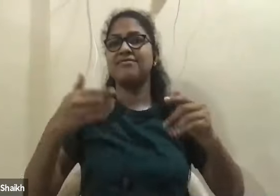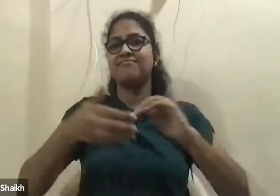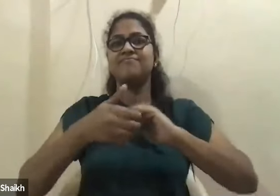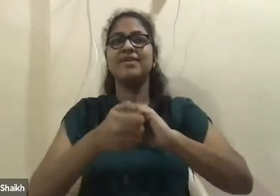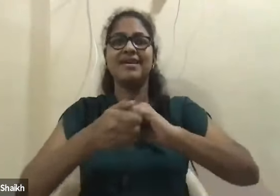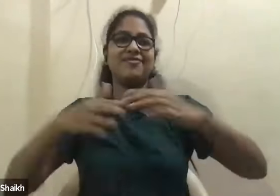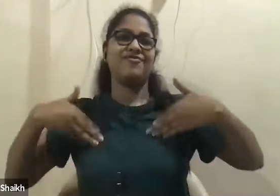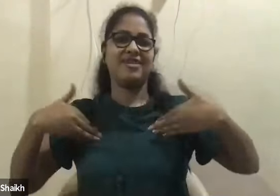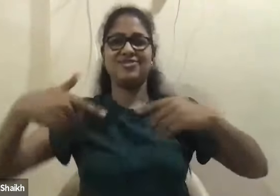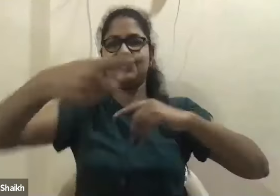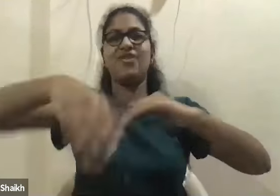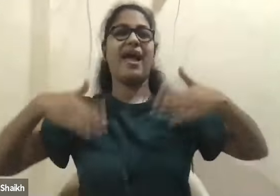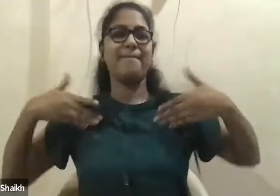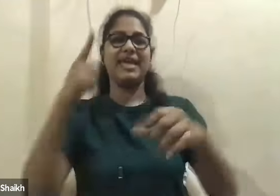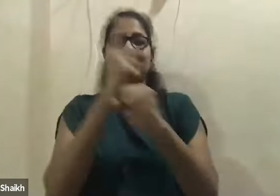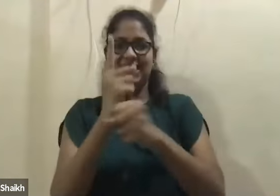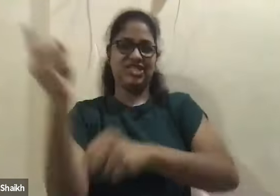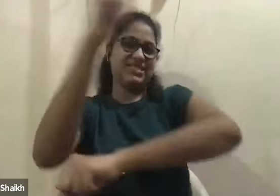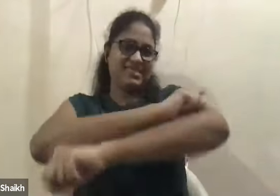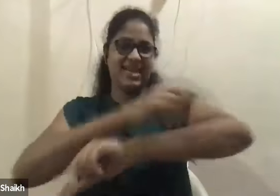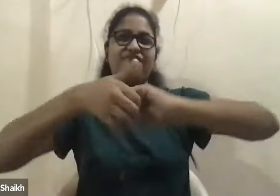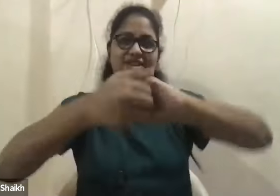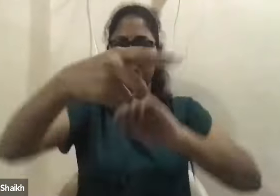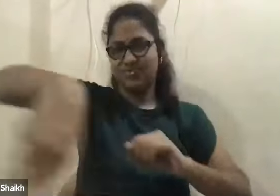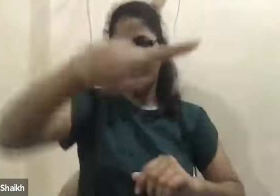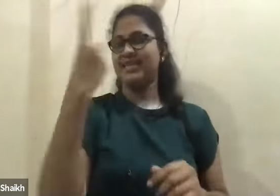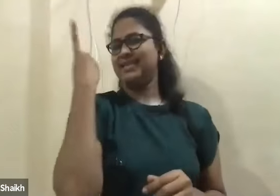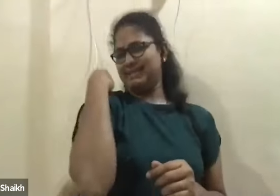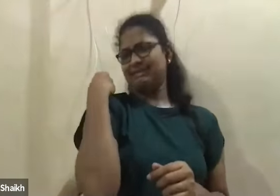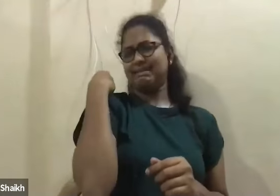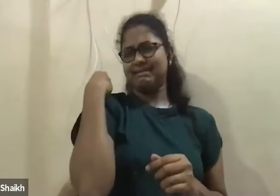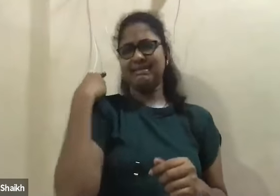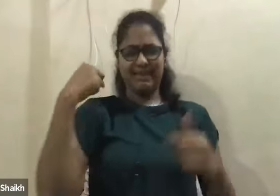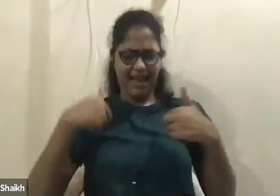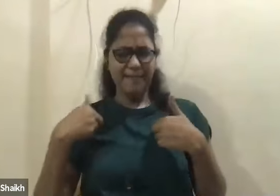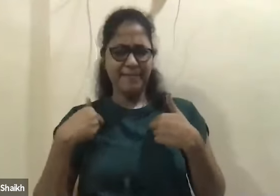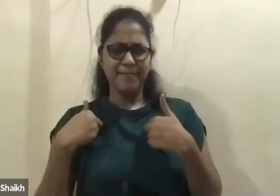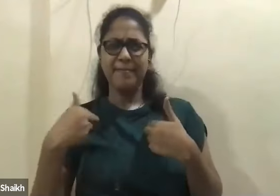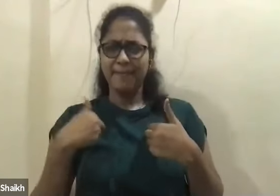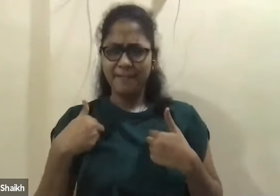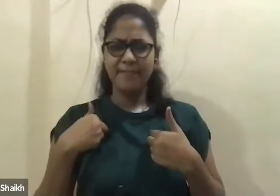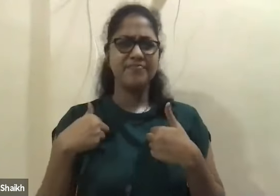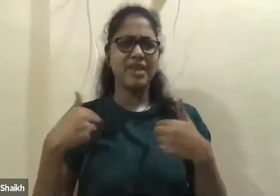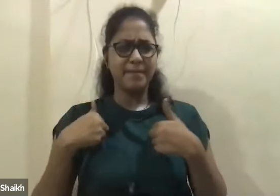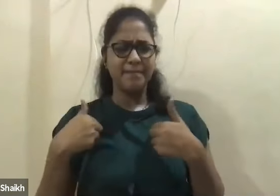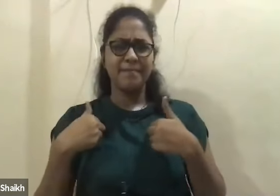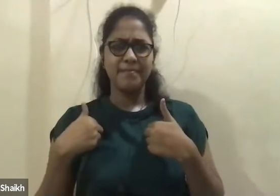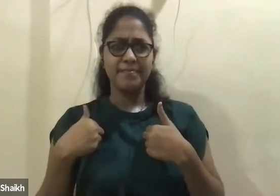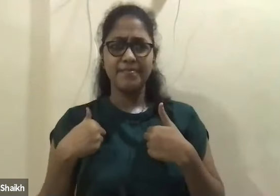Day. It was yesterday. I am very key. I'm very excited to do